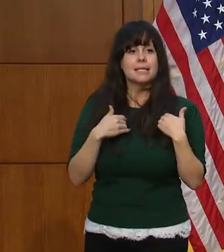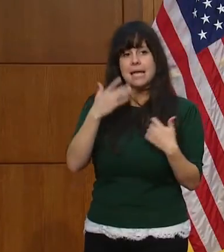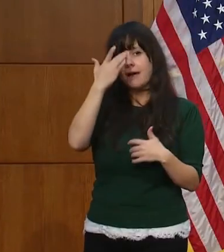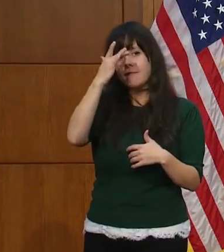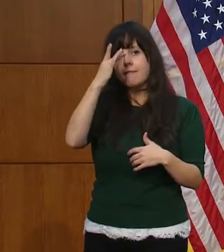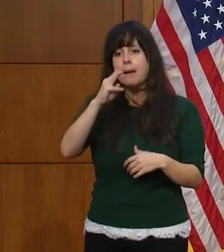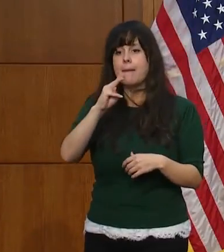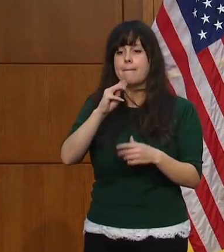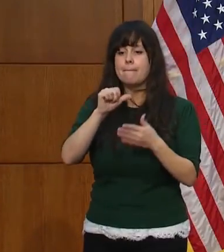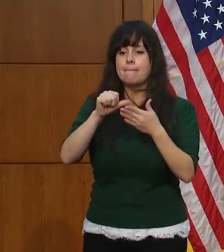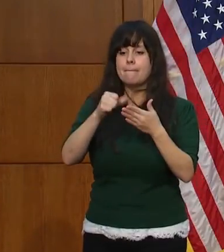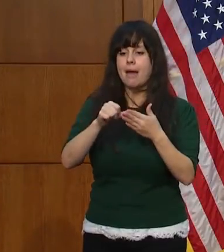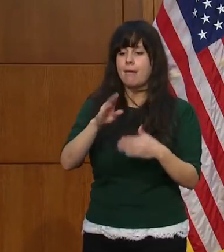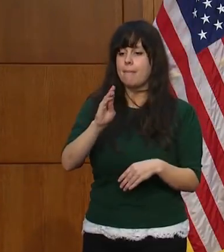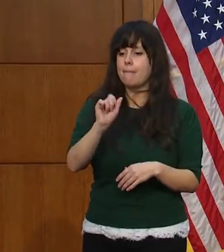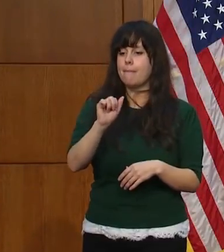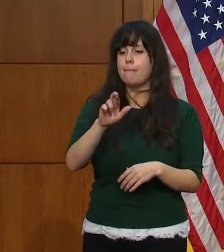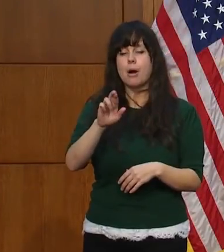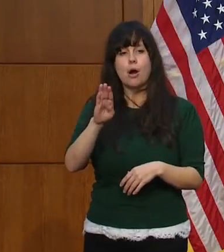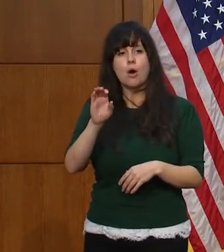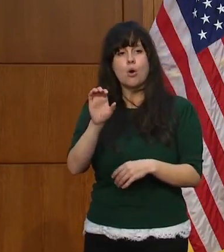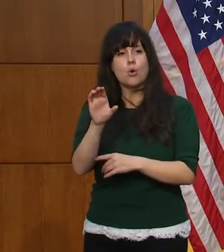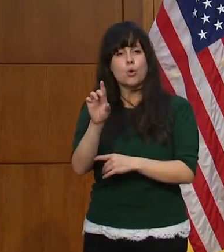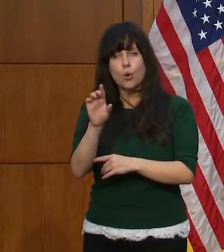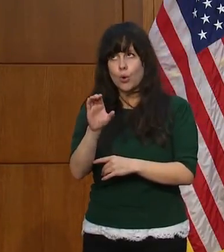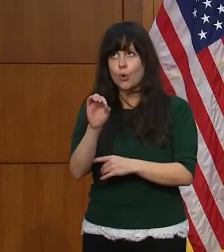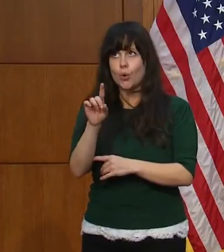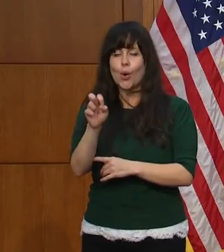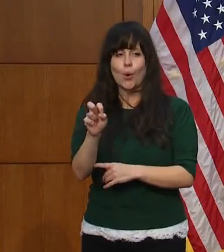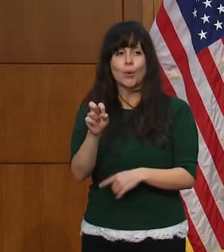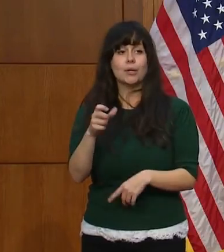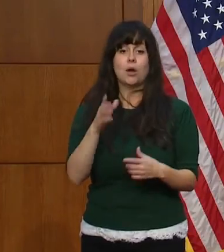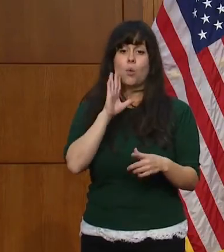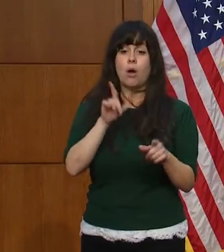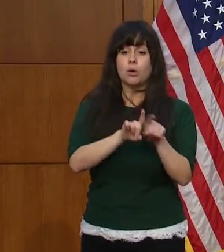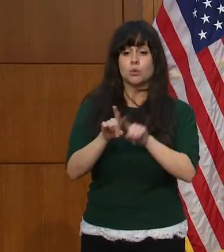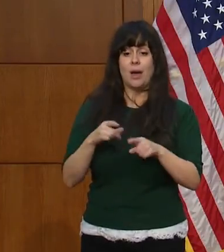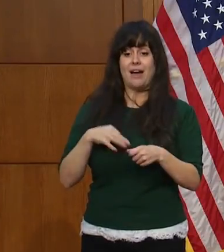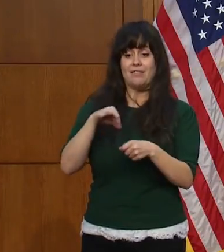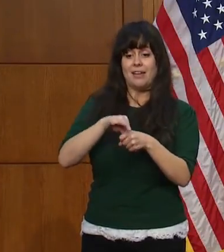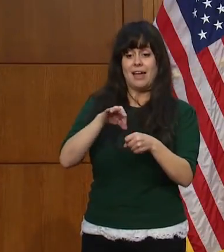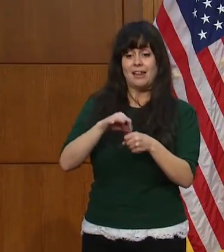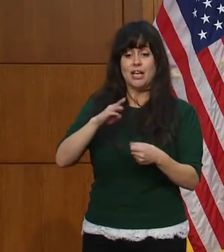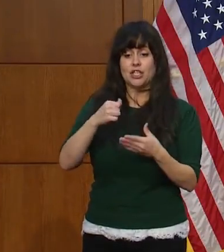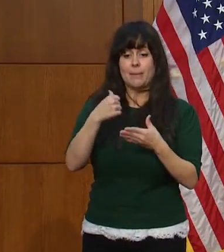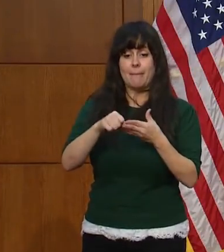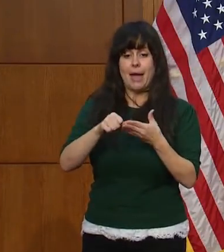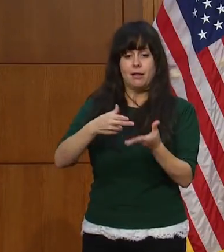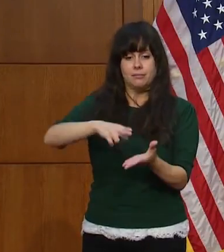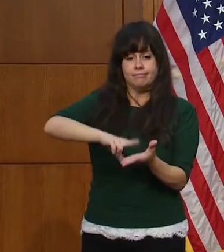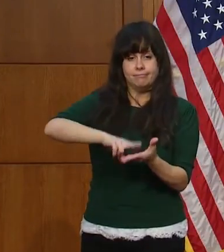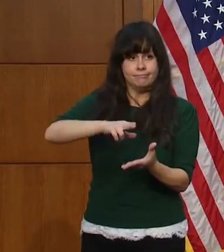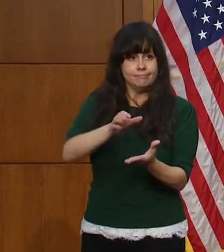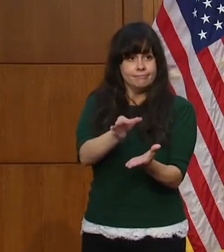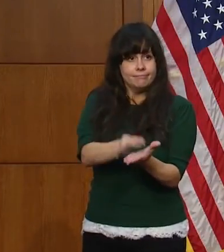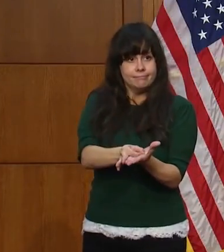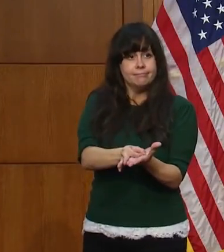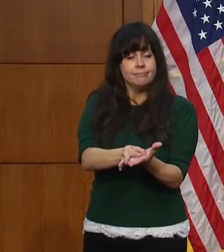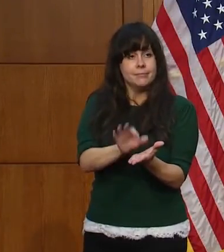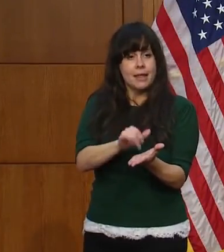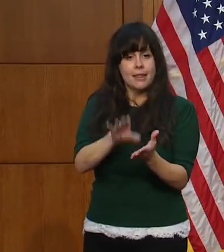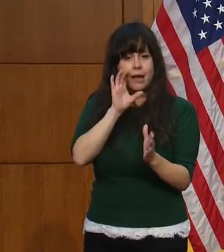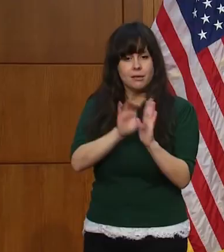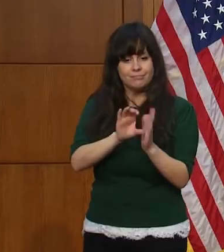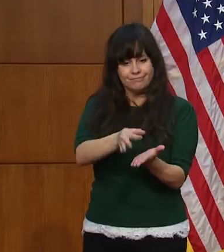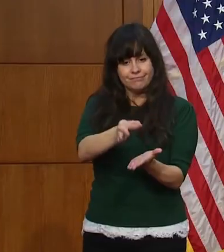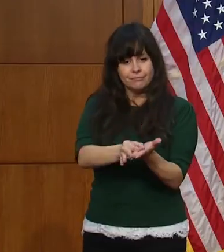barcode and an election mail insignia. This is a critical security tool. The insignia tells the